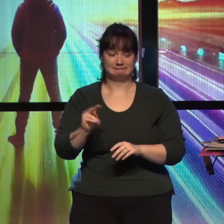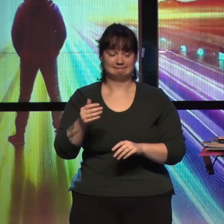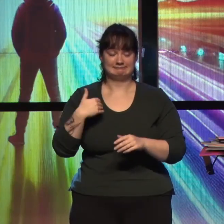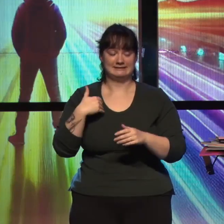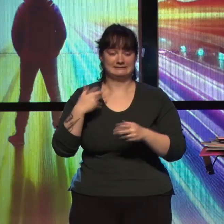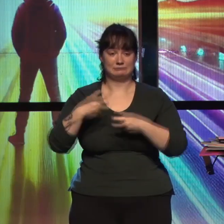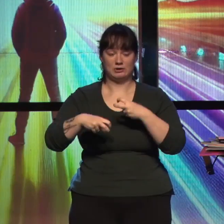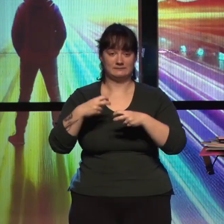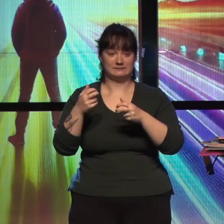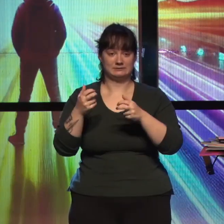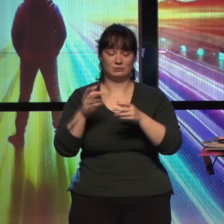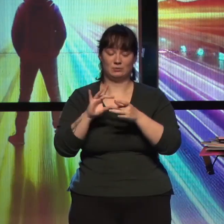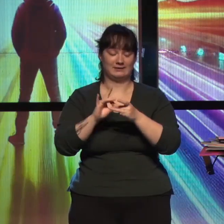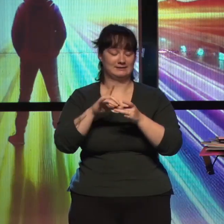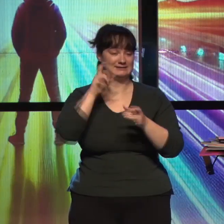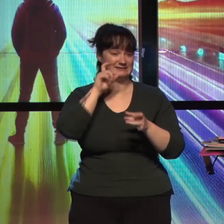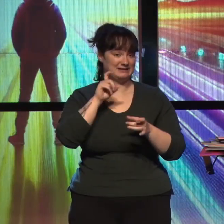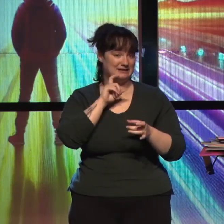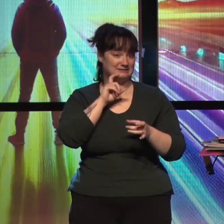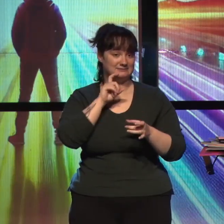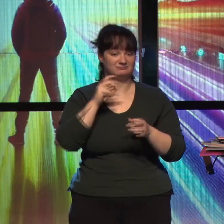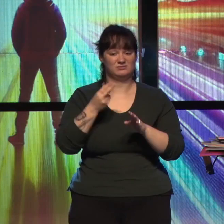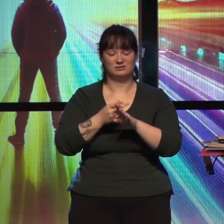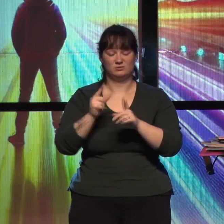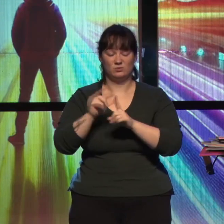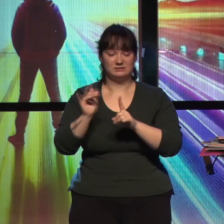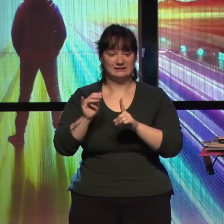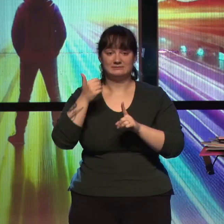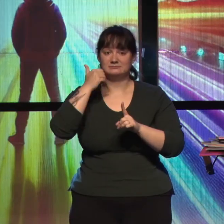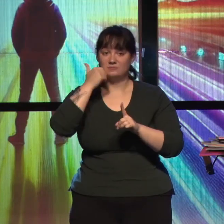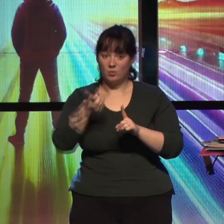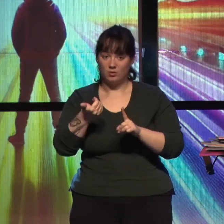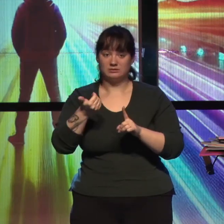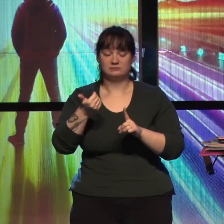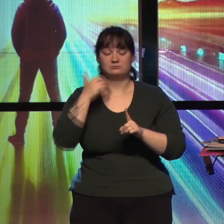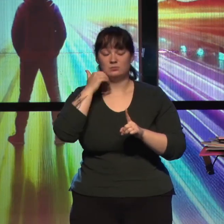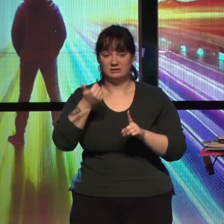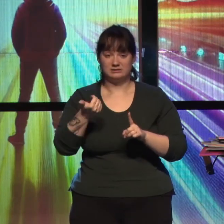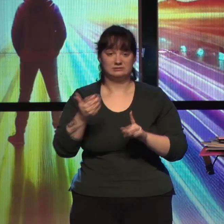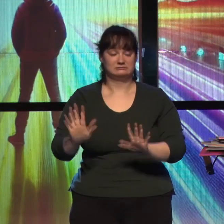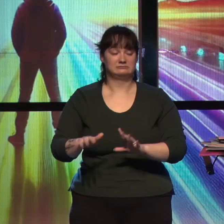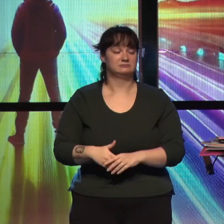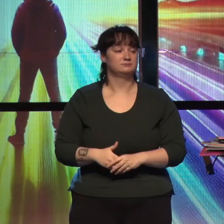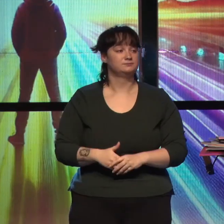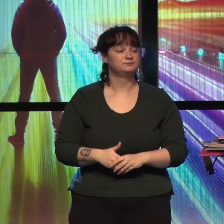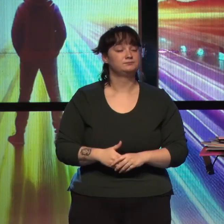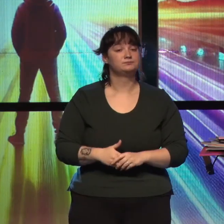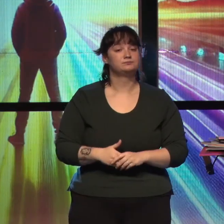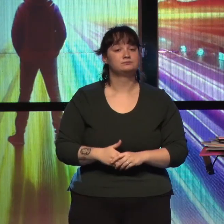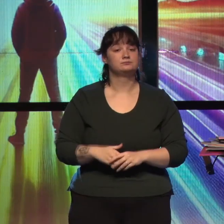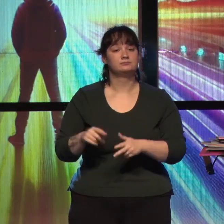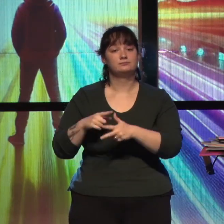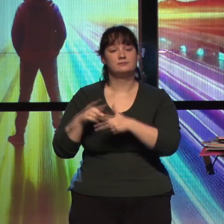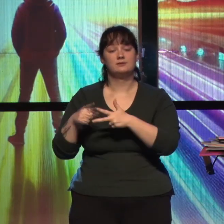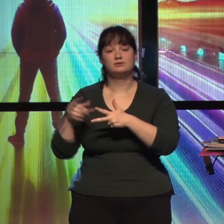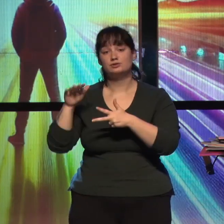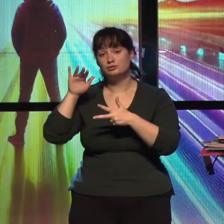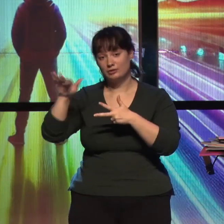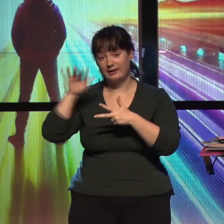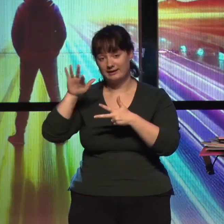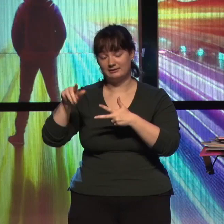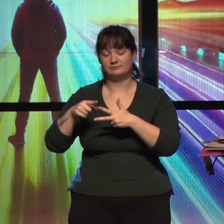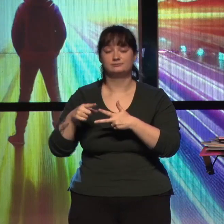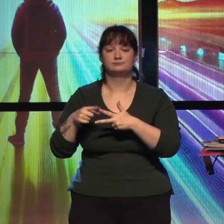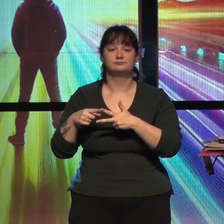just like, we just got to get that is like, okay. So there's Babylon, big deal. Then there's the dragon. Now